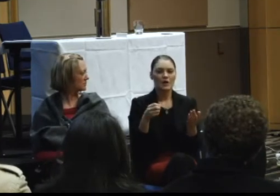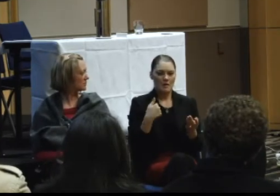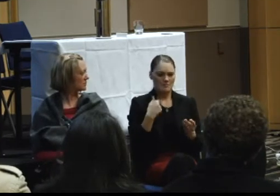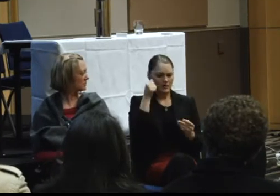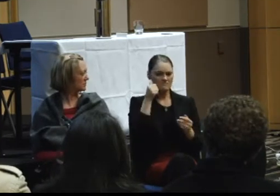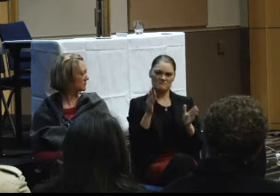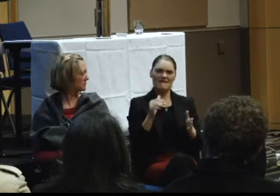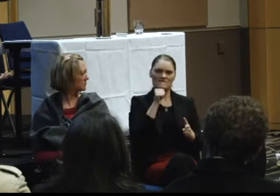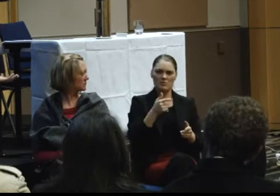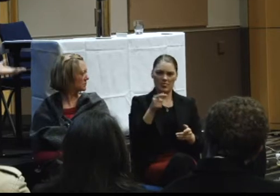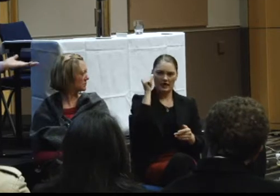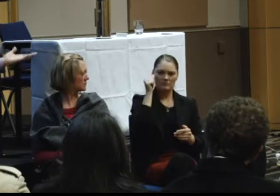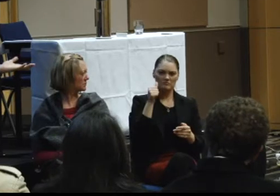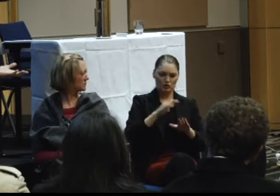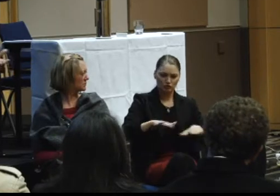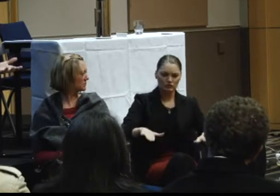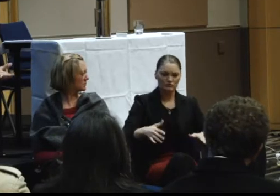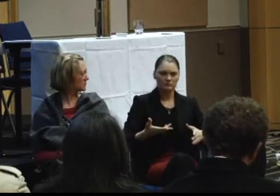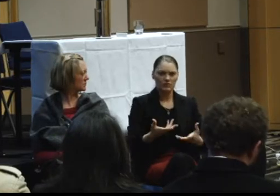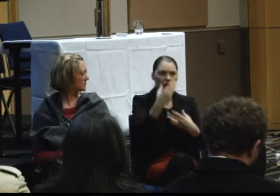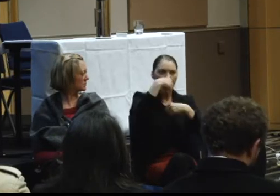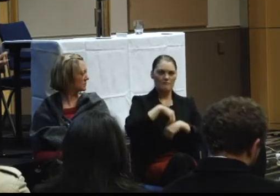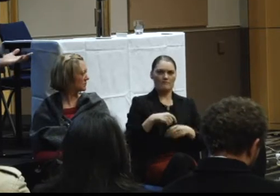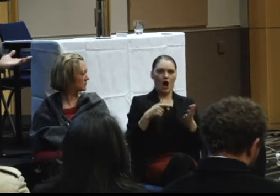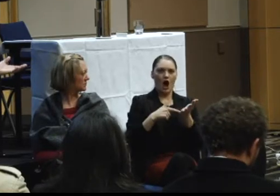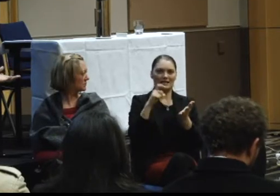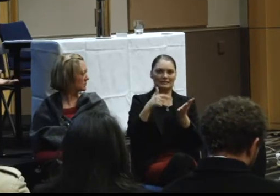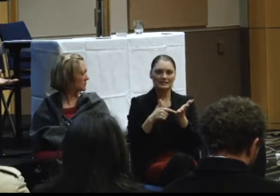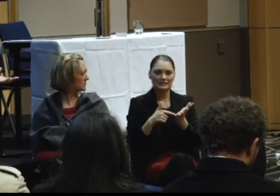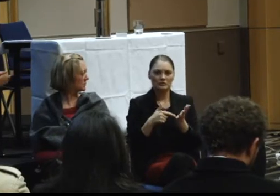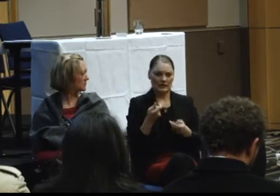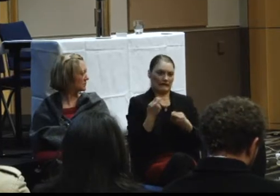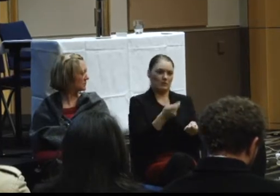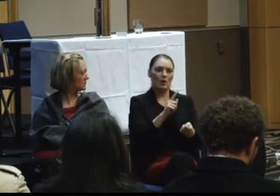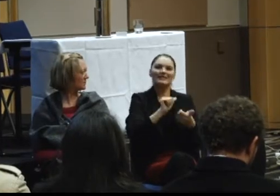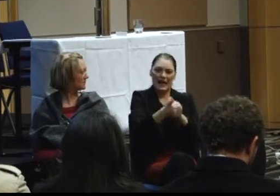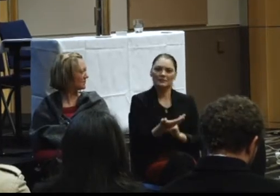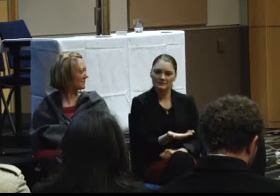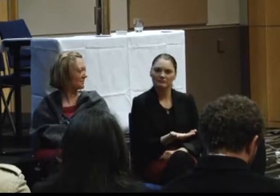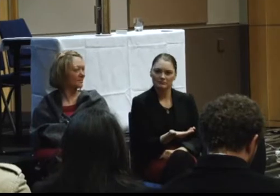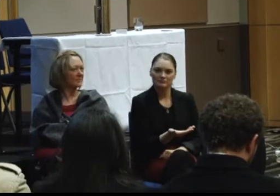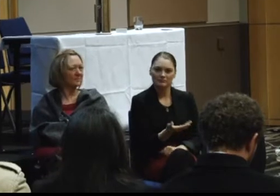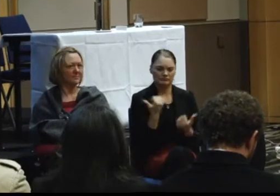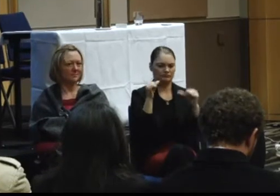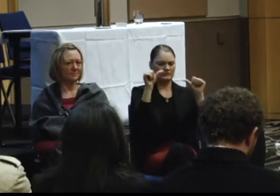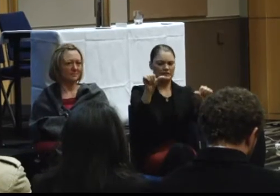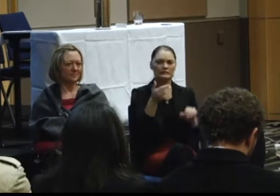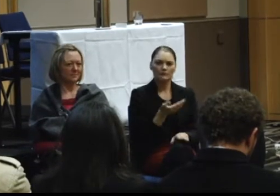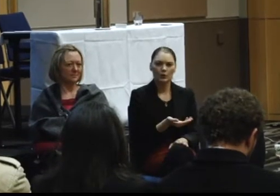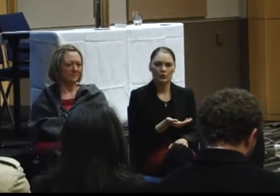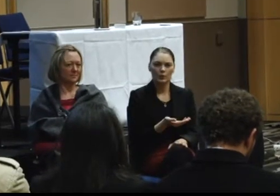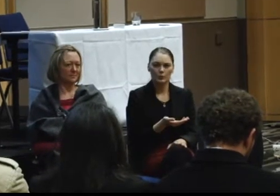yeah, I mean, heck, if you want to get kids into computers and ICT, you give them games. And it was really successful.